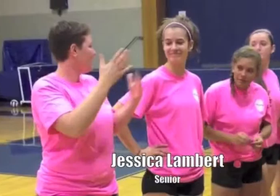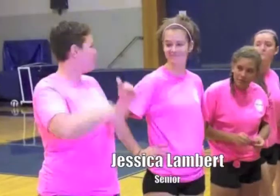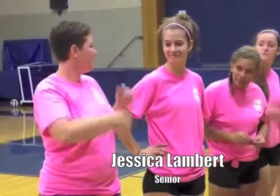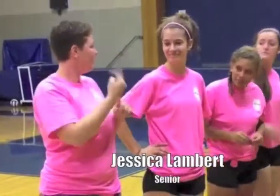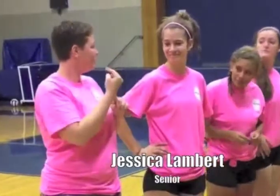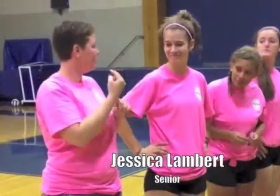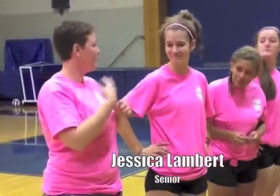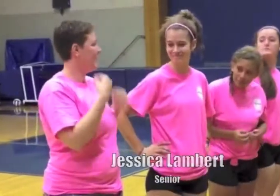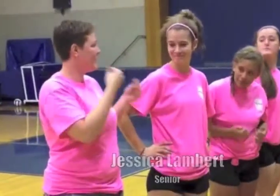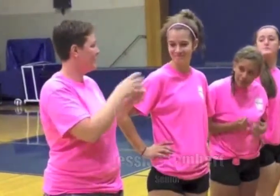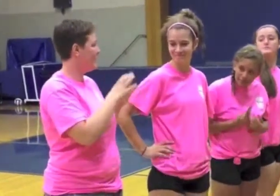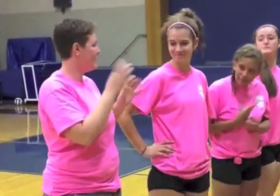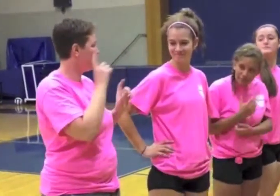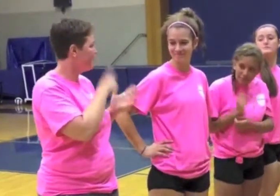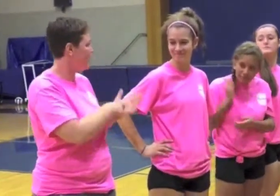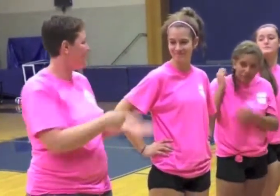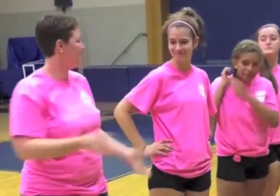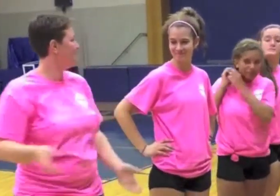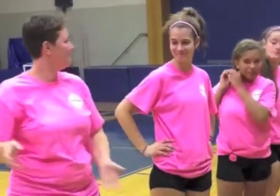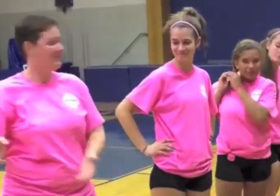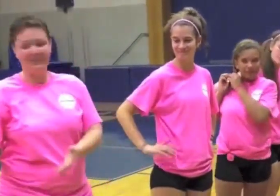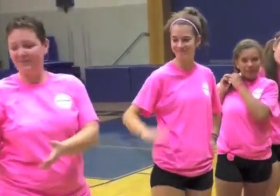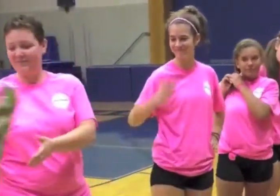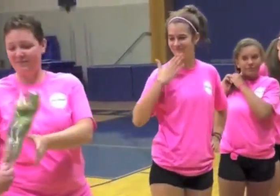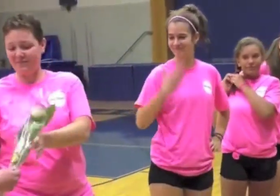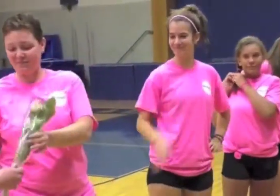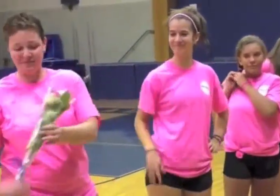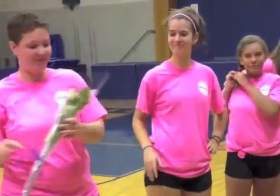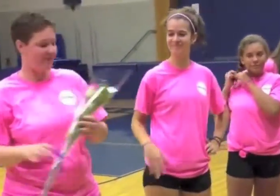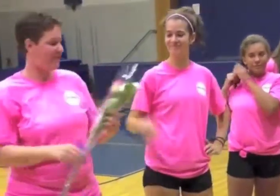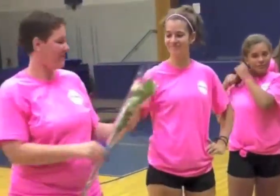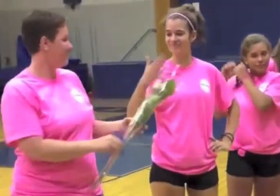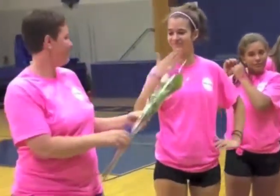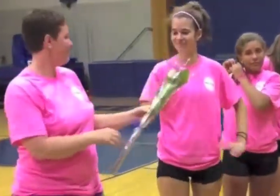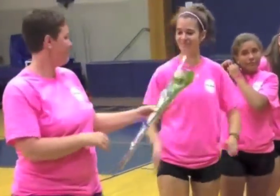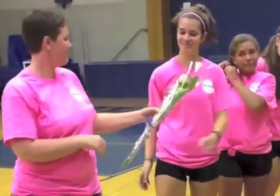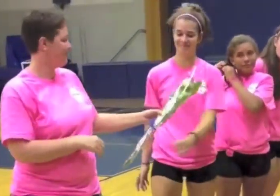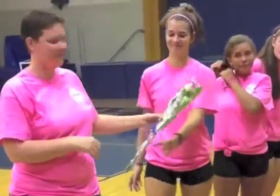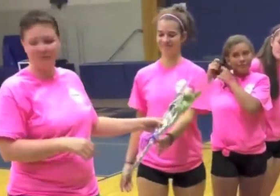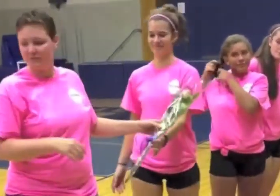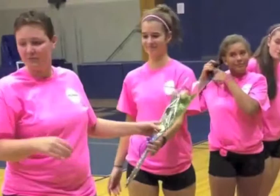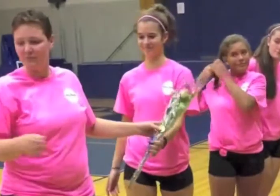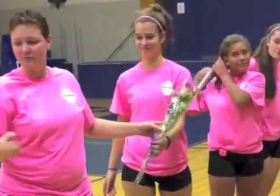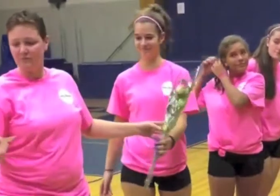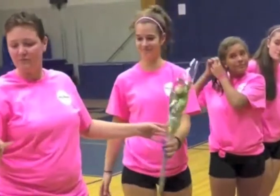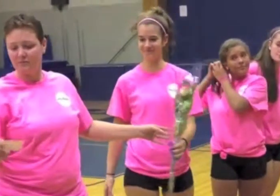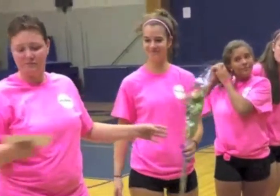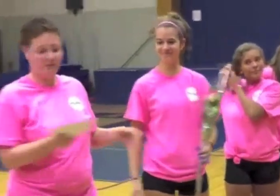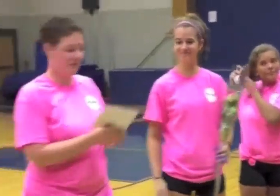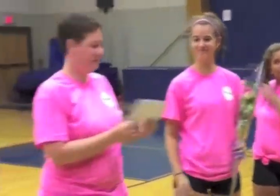she has improved greatly over the past years. We wanted to acknowledge her. Thank you. Thank you.